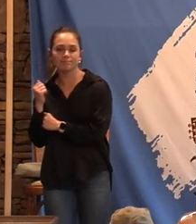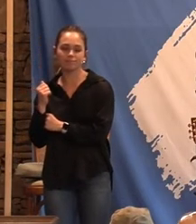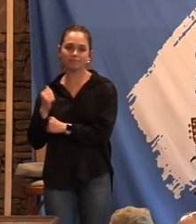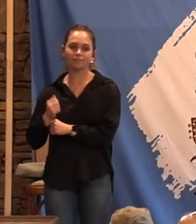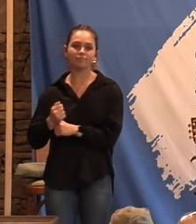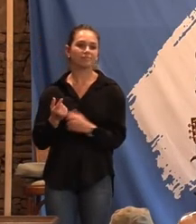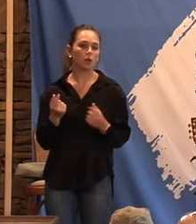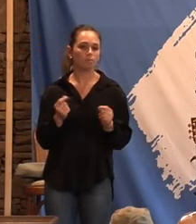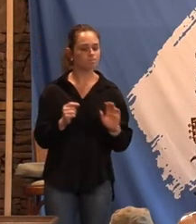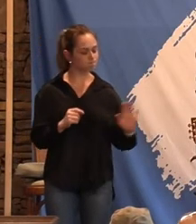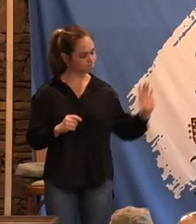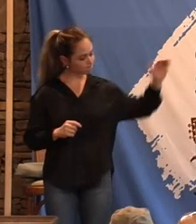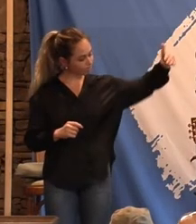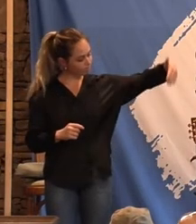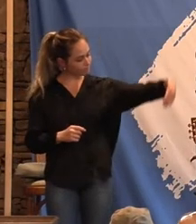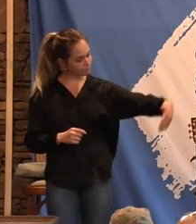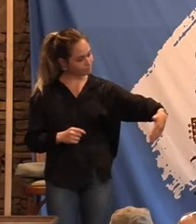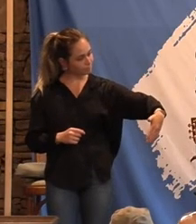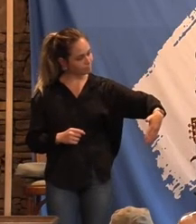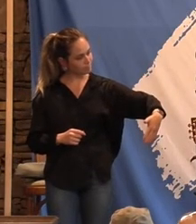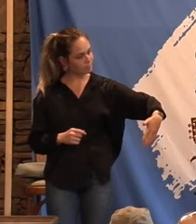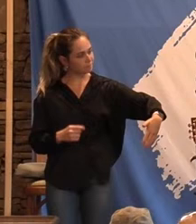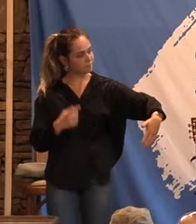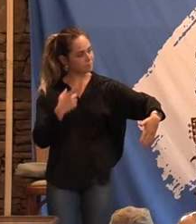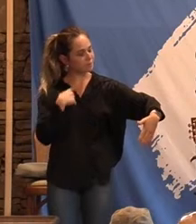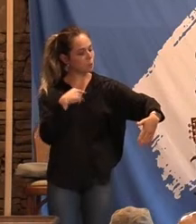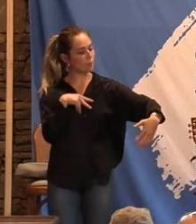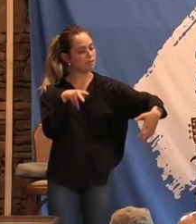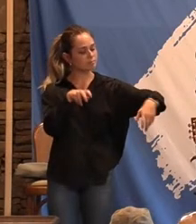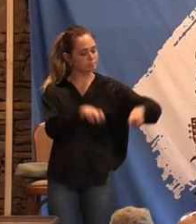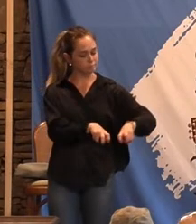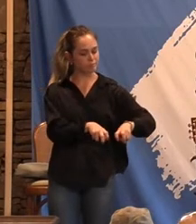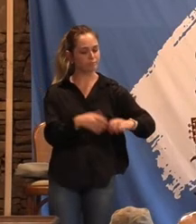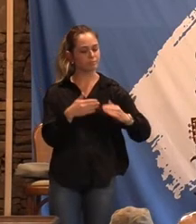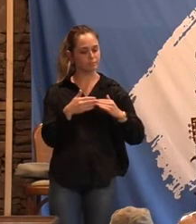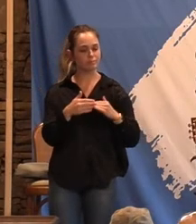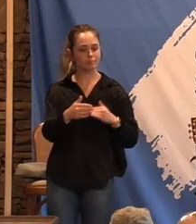And I put my arm around him, and we sat